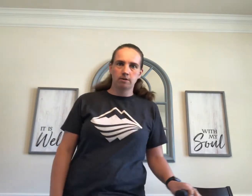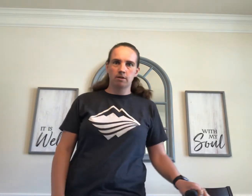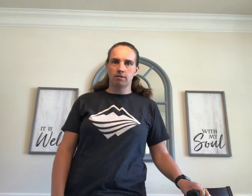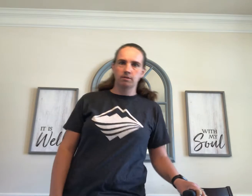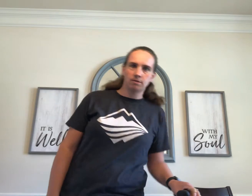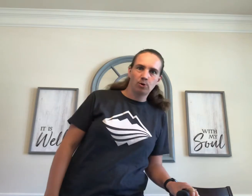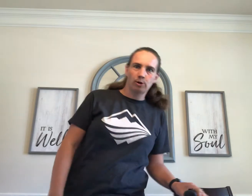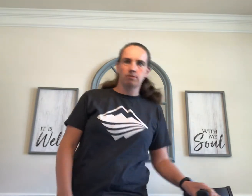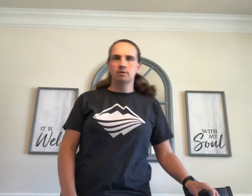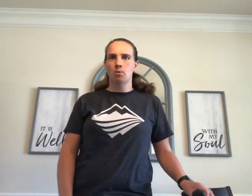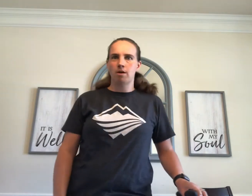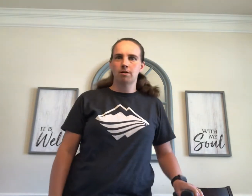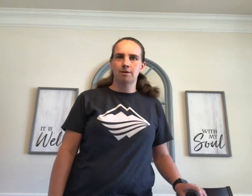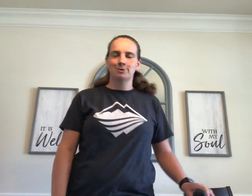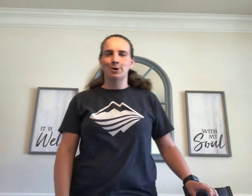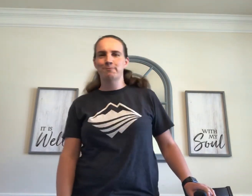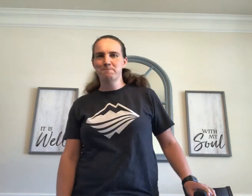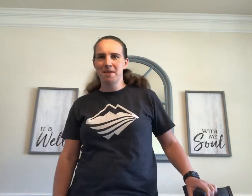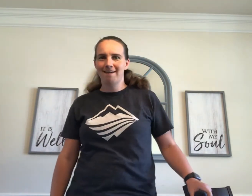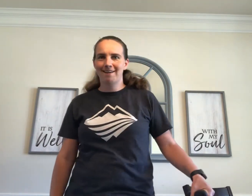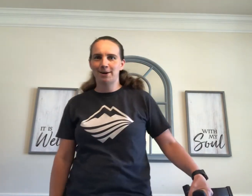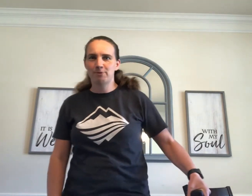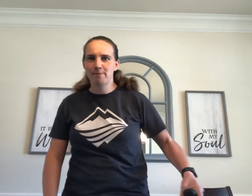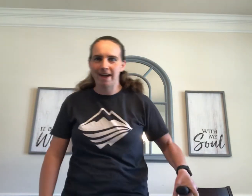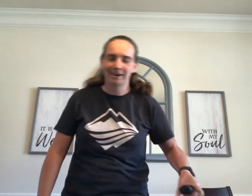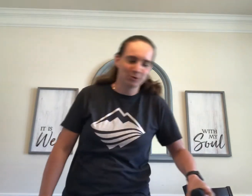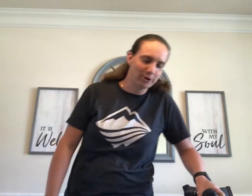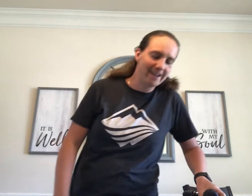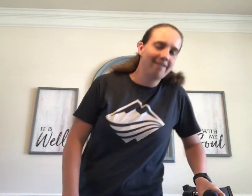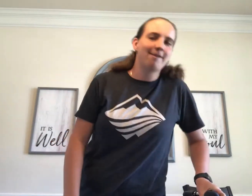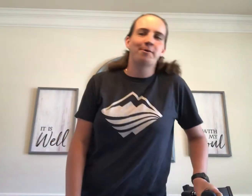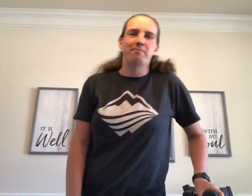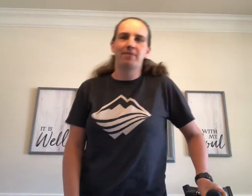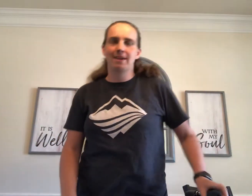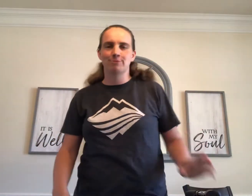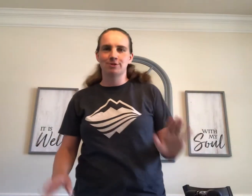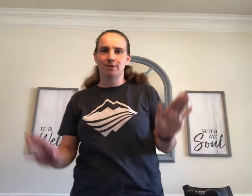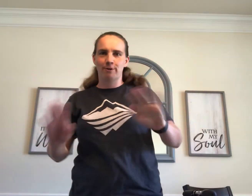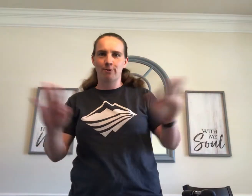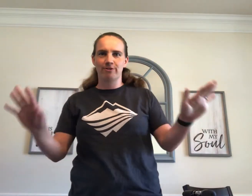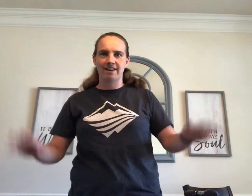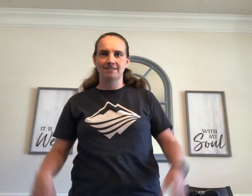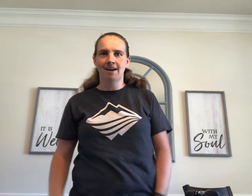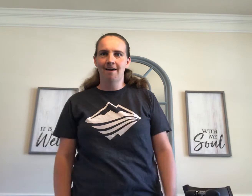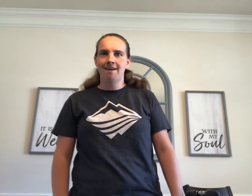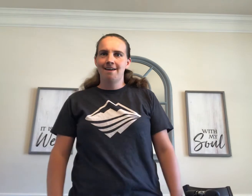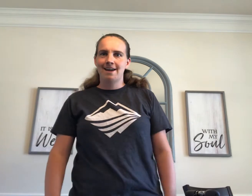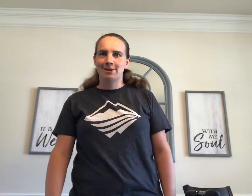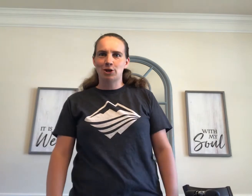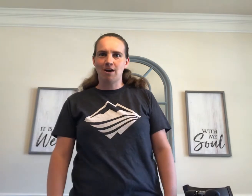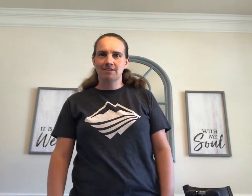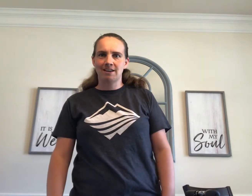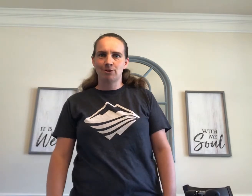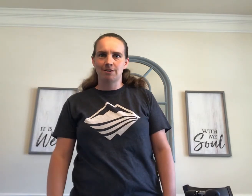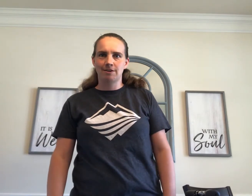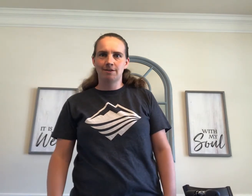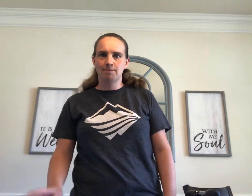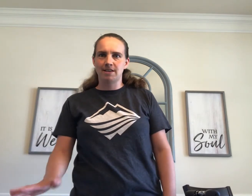little scooter to walk on. So I got a pretty bad injury and I'm just gonna record things in chunks. I couldn't be